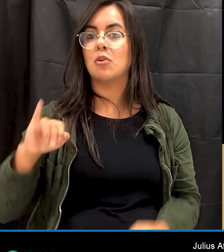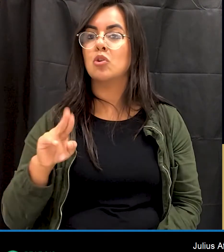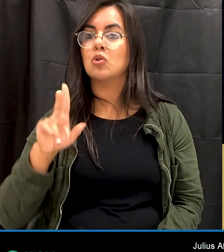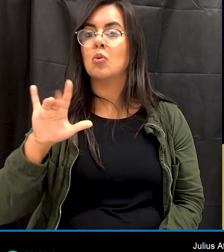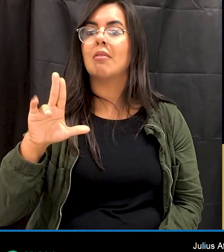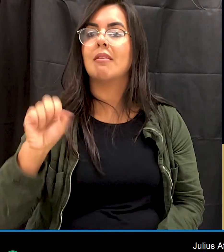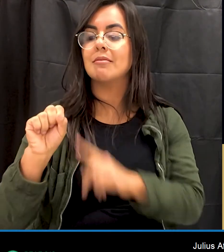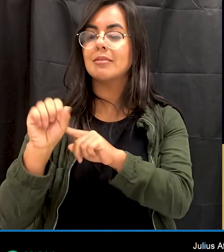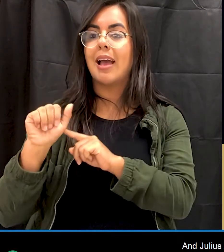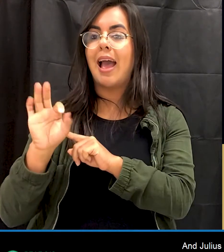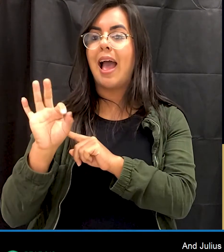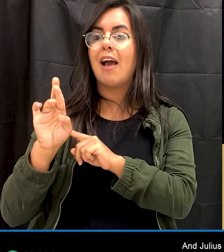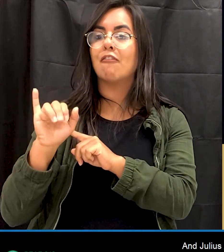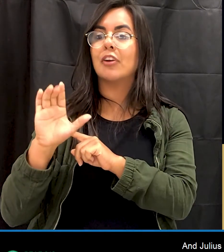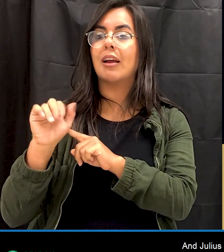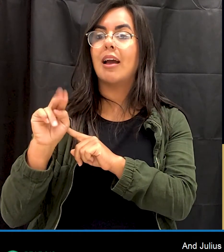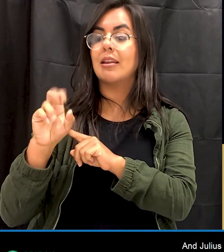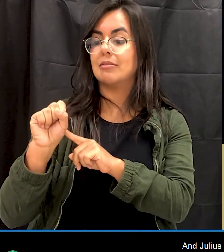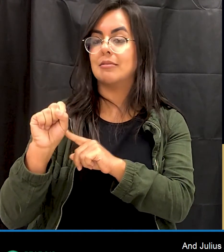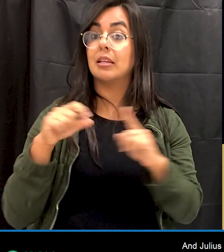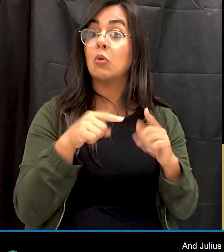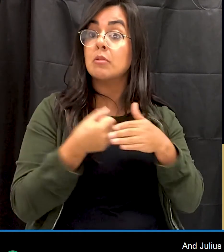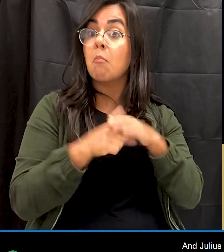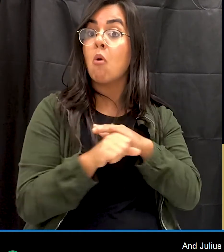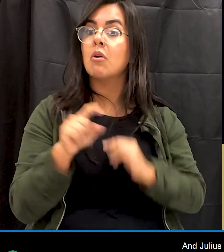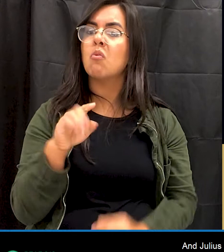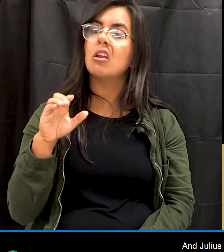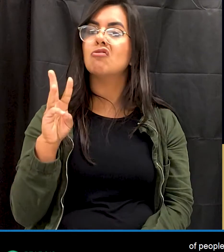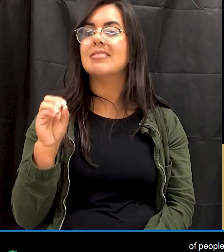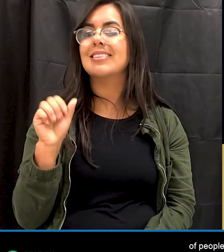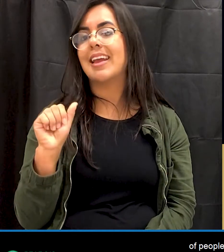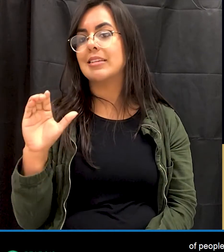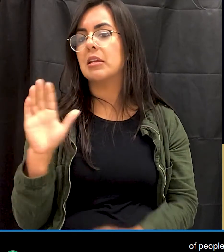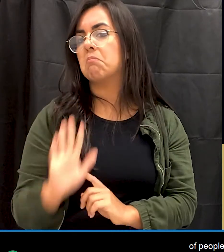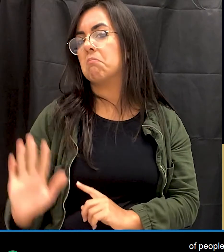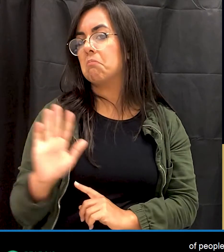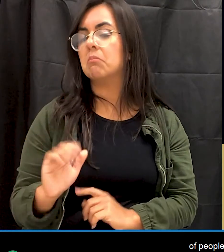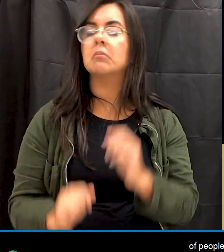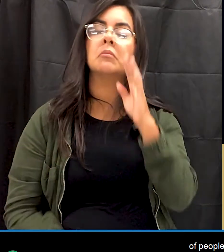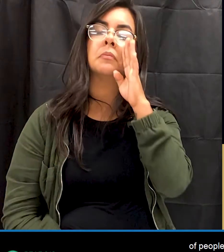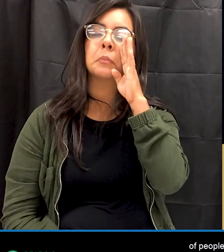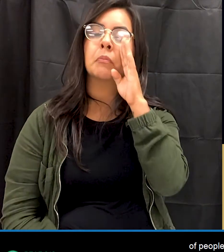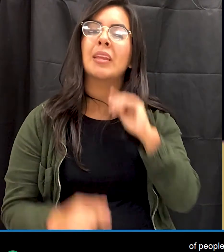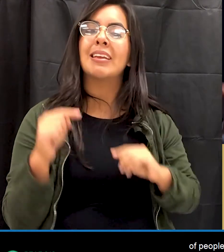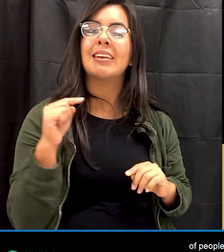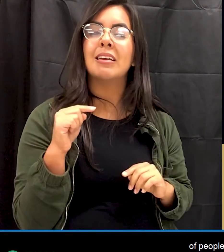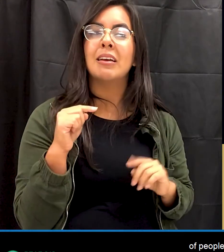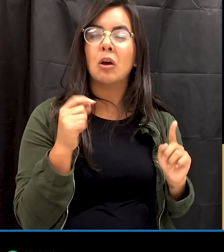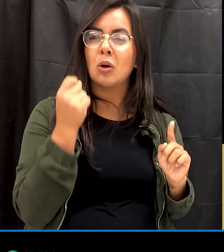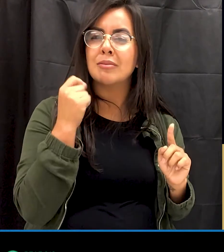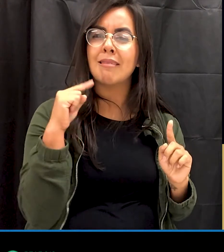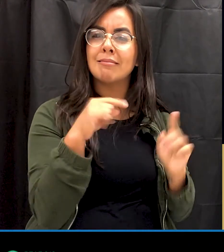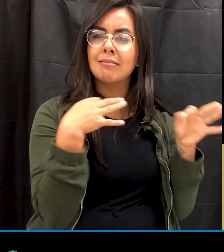AD roughly. And Julius Africanus cites testimony even earlier of people who've gone to the land of Israel,